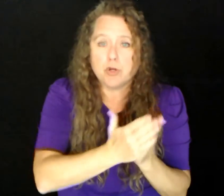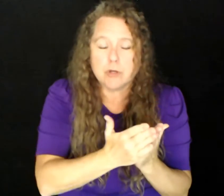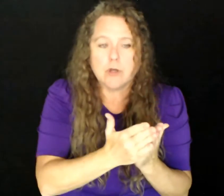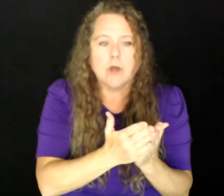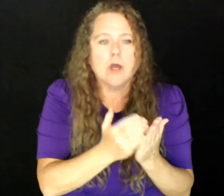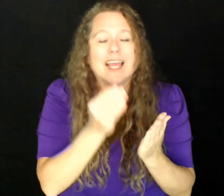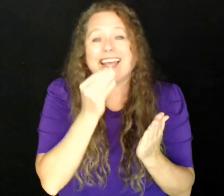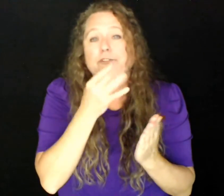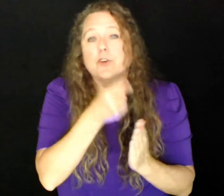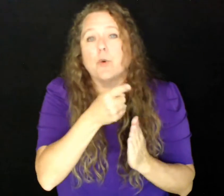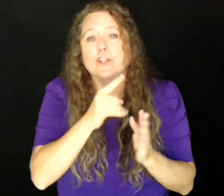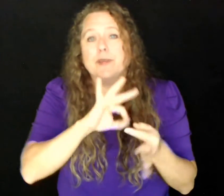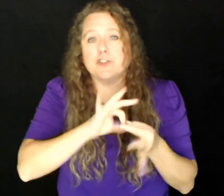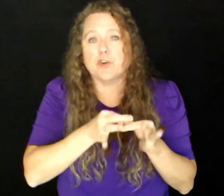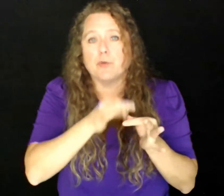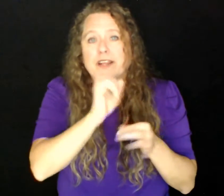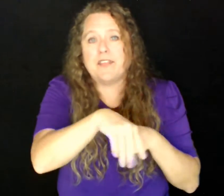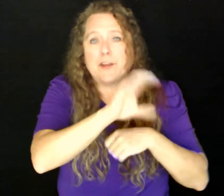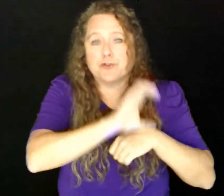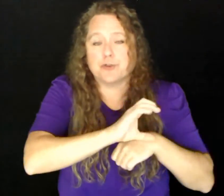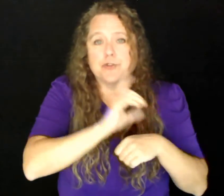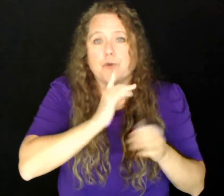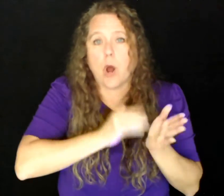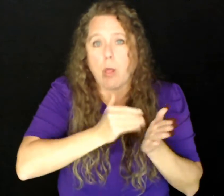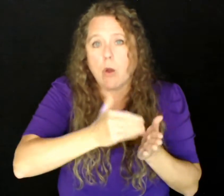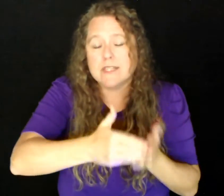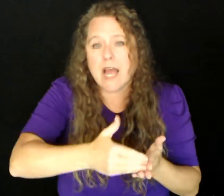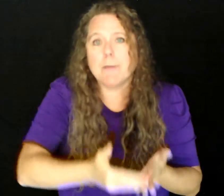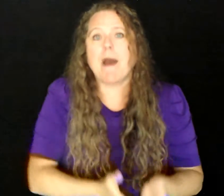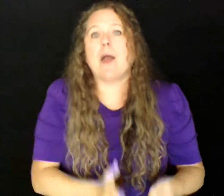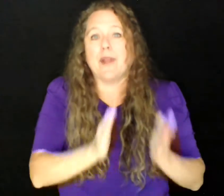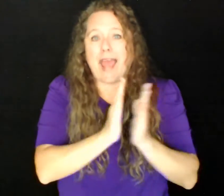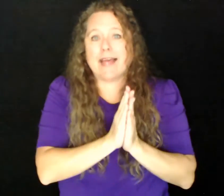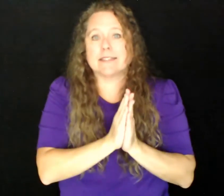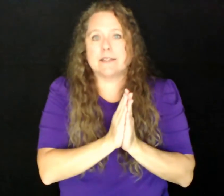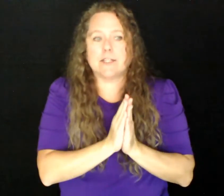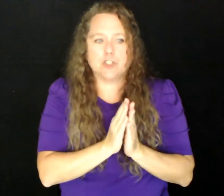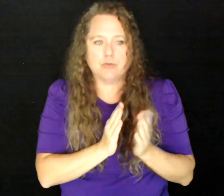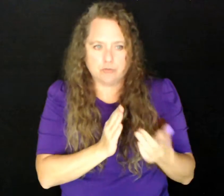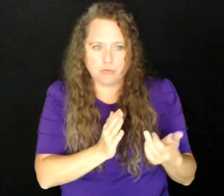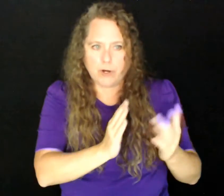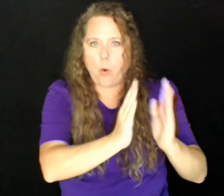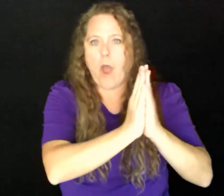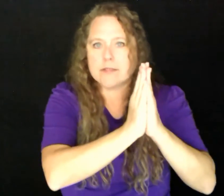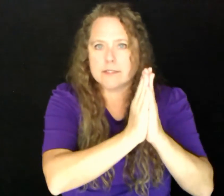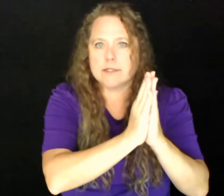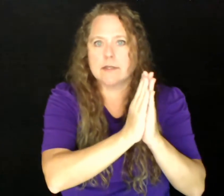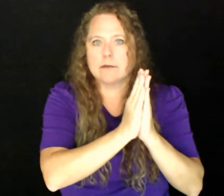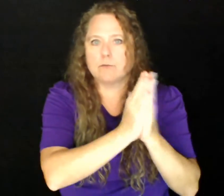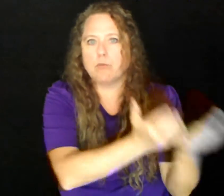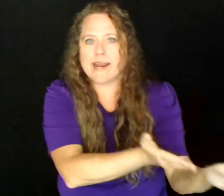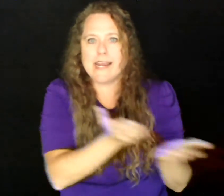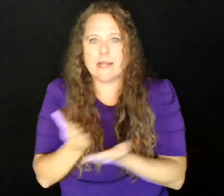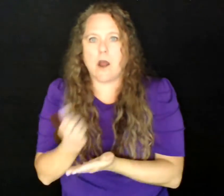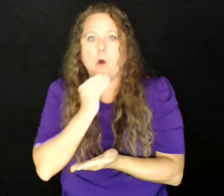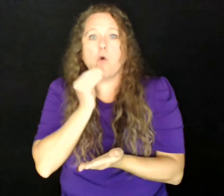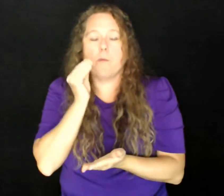book. If you're going to be interpreting that church for a long time, I would ask that you request bringing home